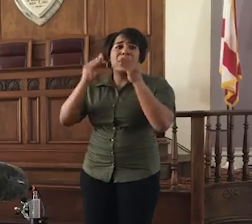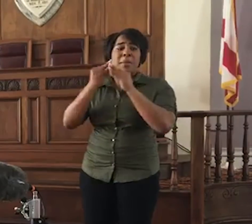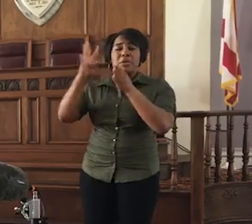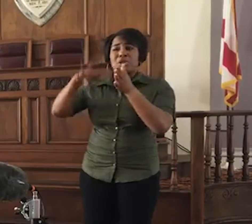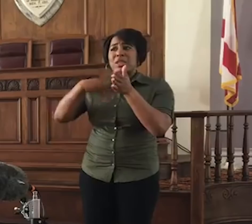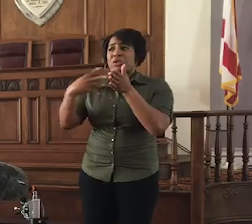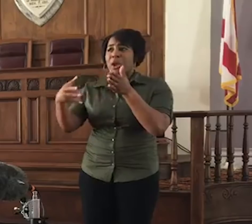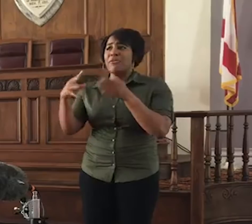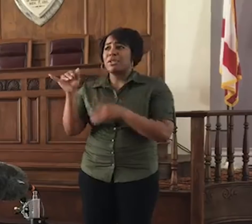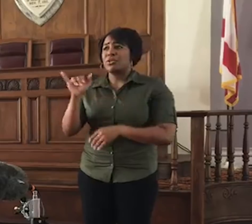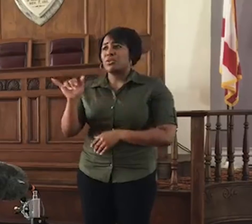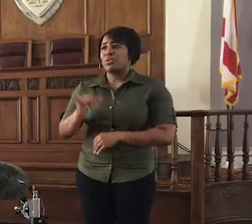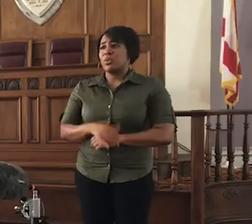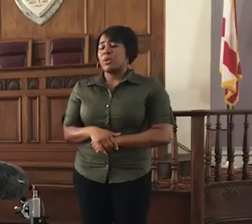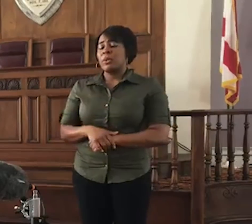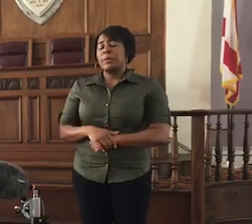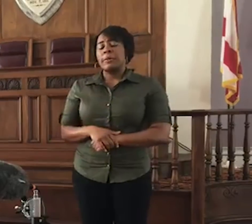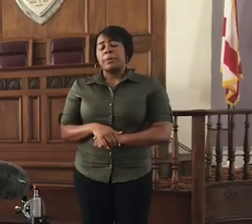with you as well.